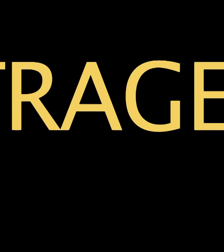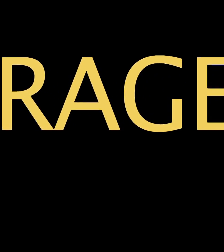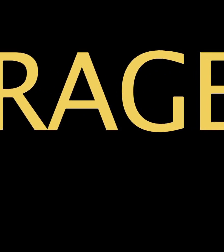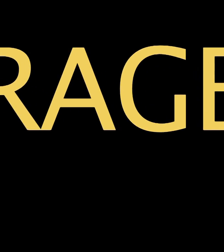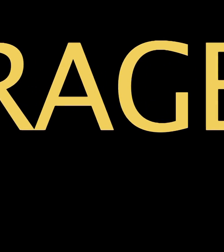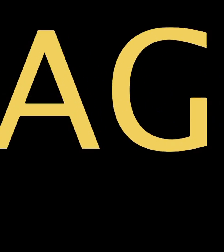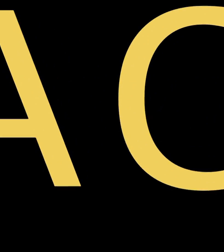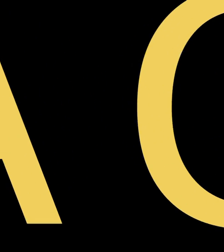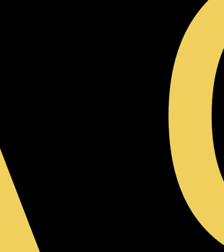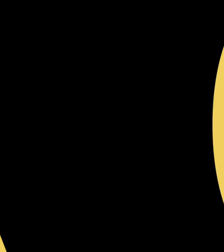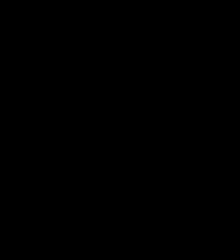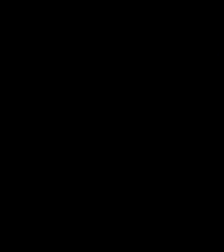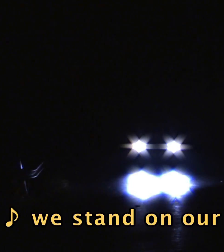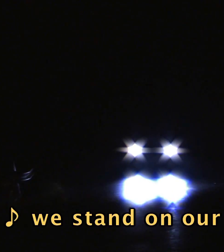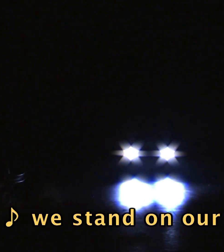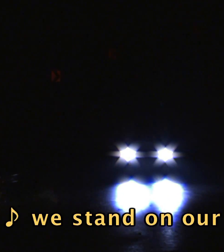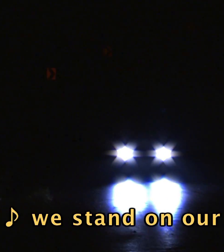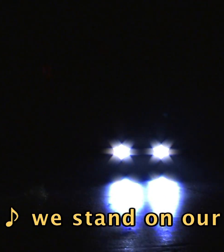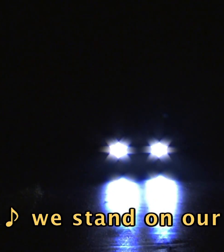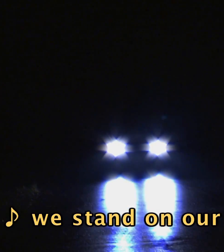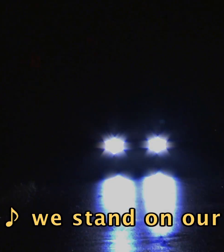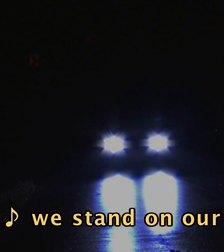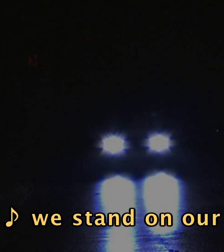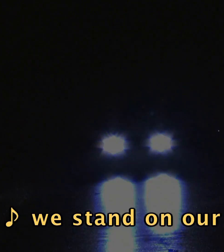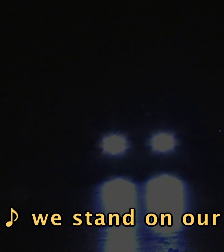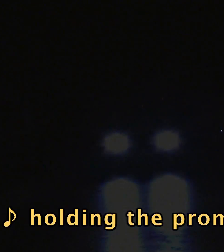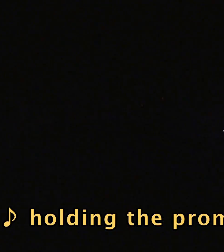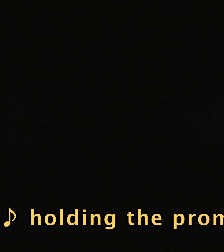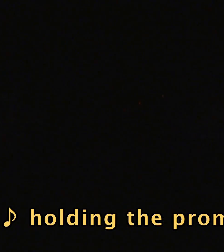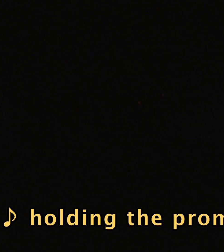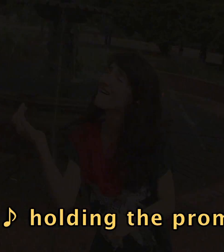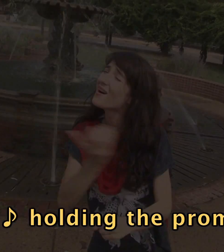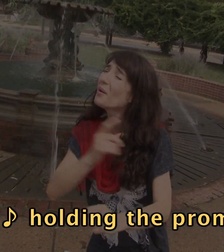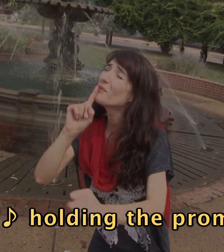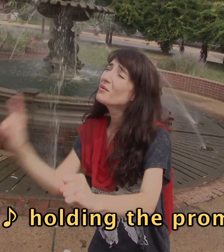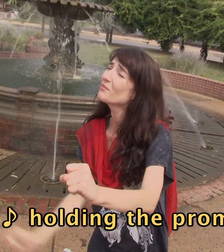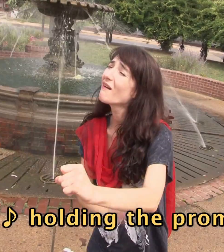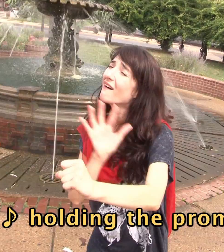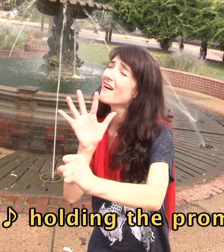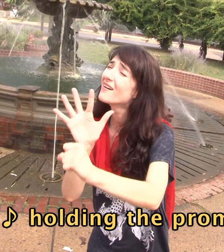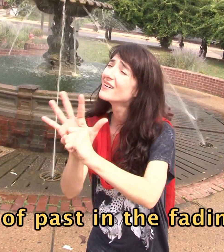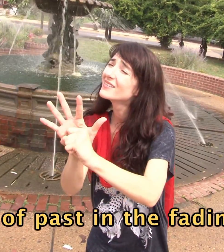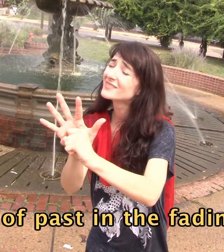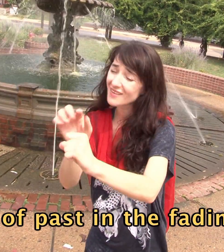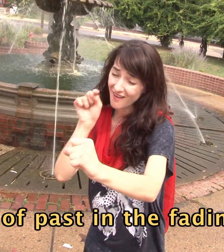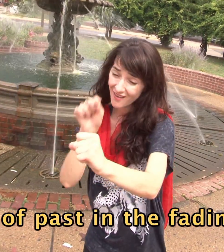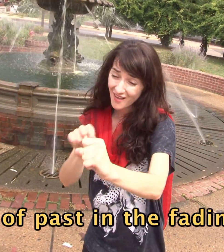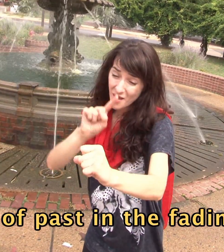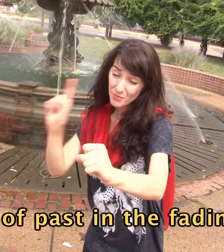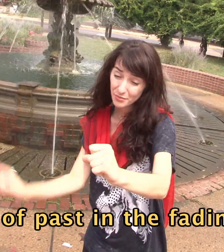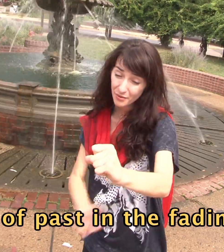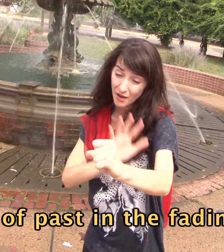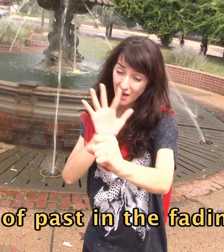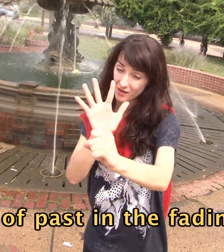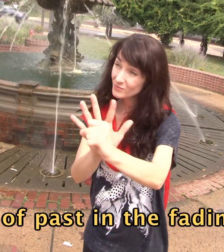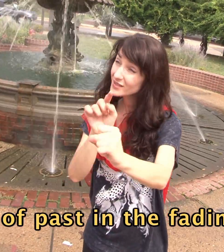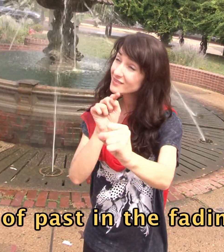We stand on our own, holding the promises of past in the fading light.